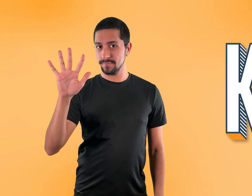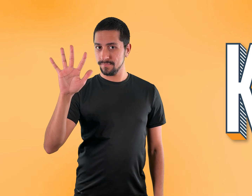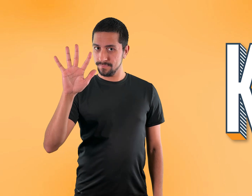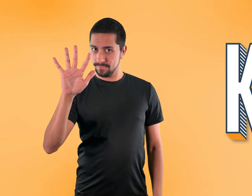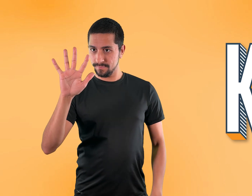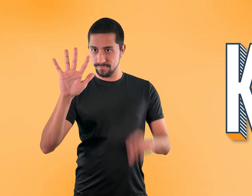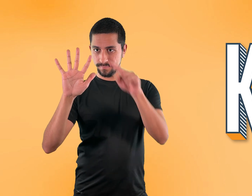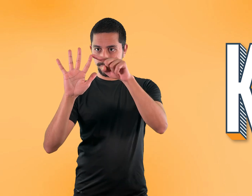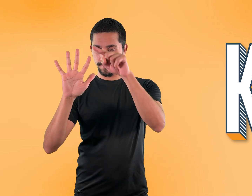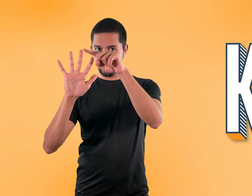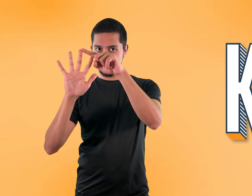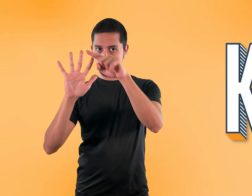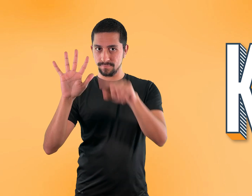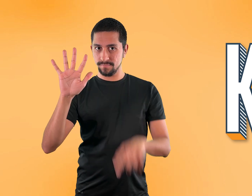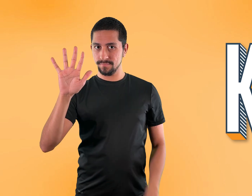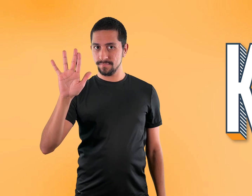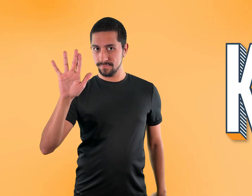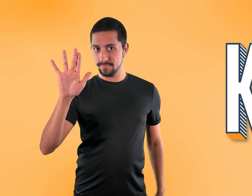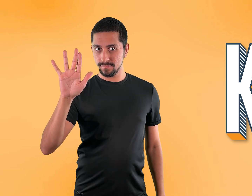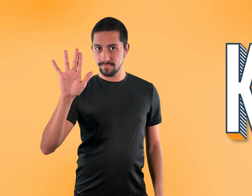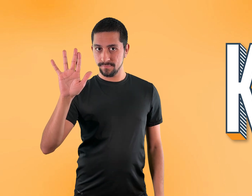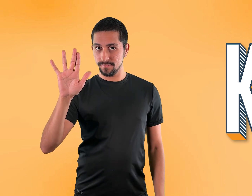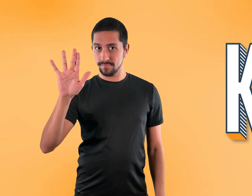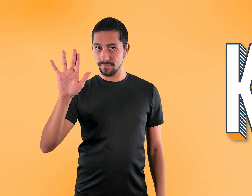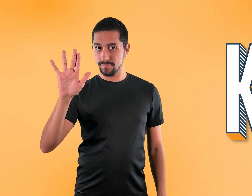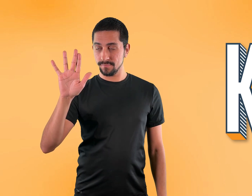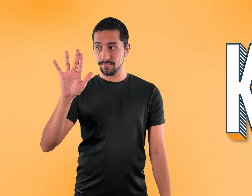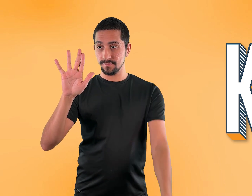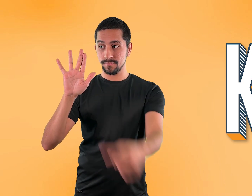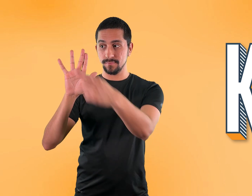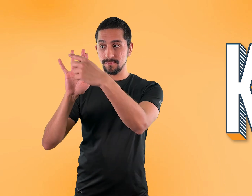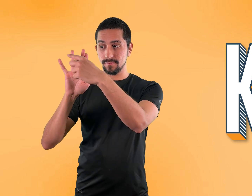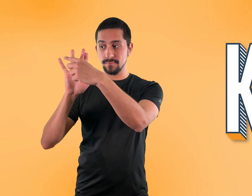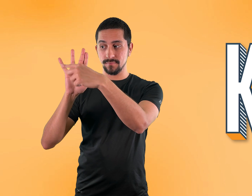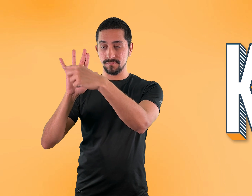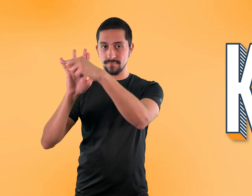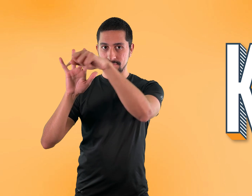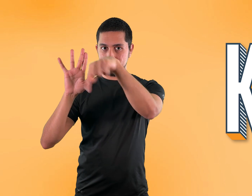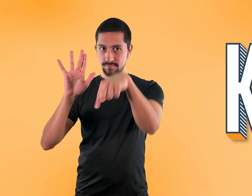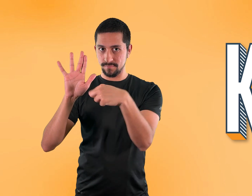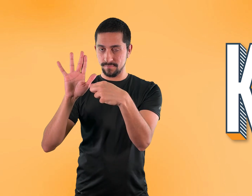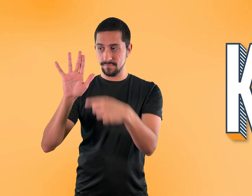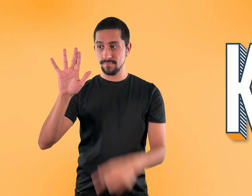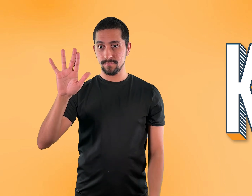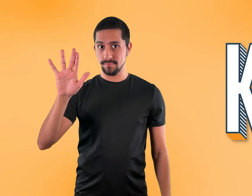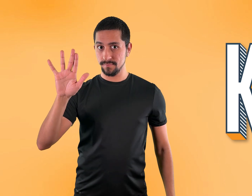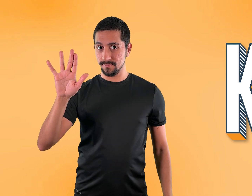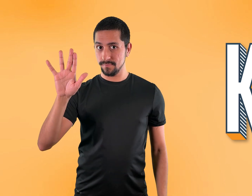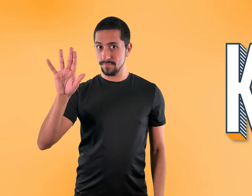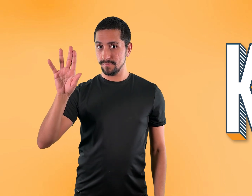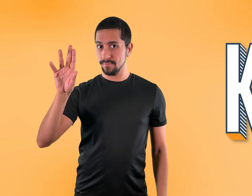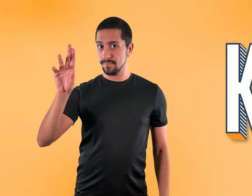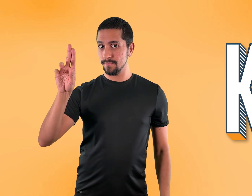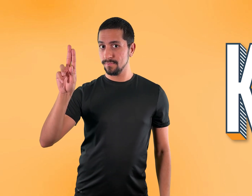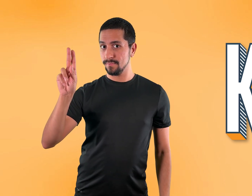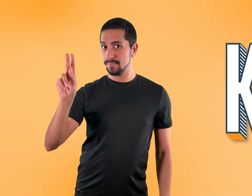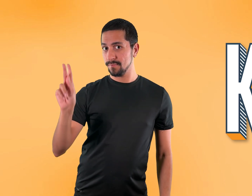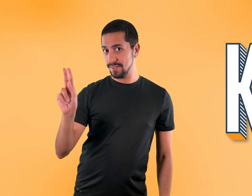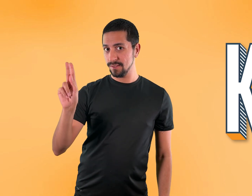your pointer and your middle. Push your middle finger slightly forward, then put the pad of your thumb at the